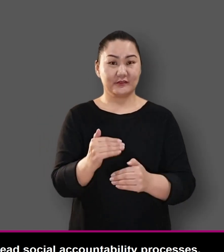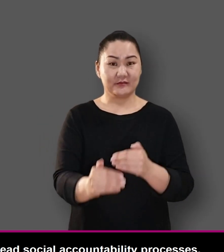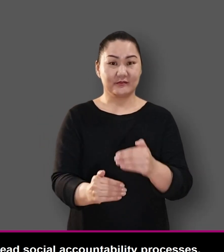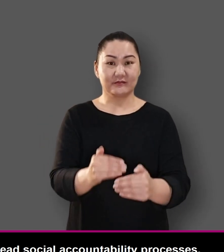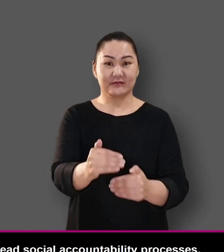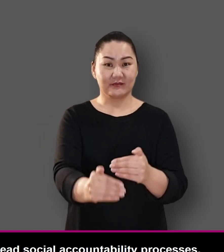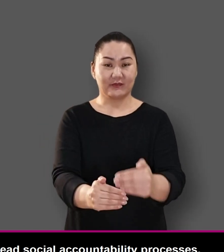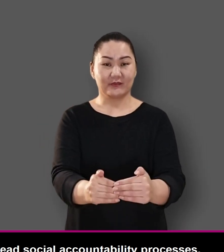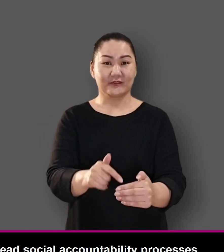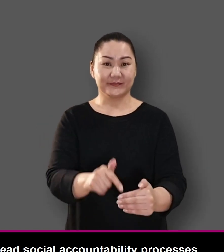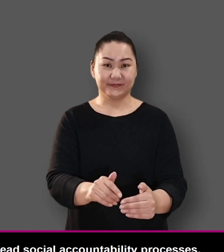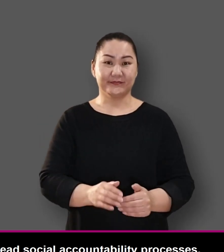processes.